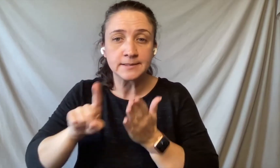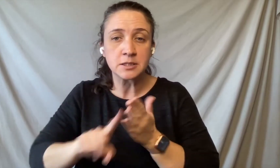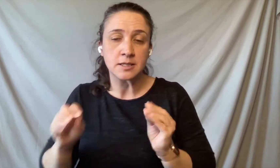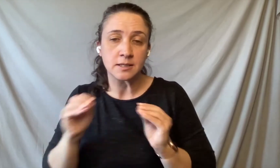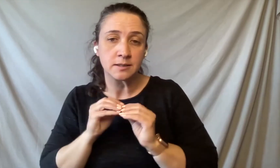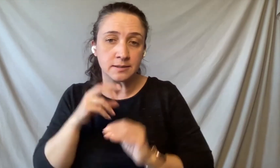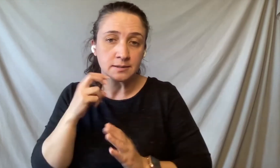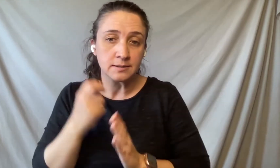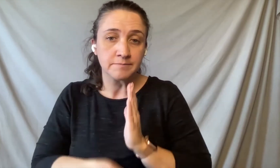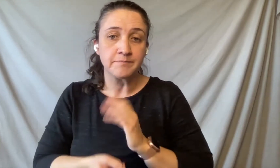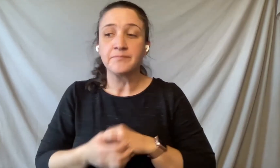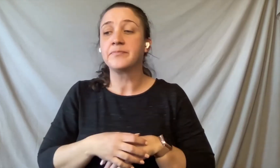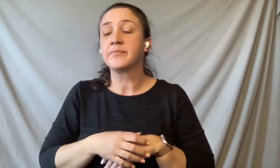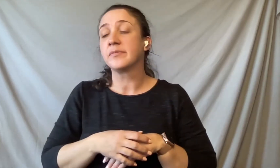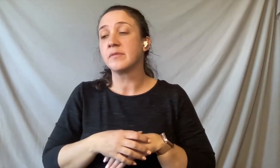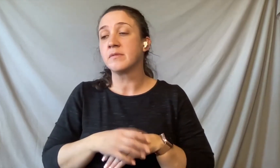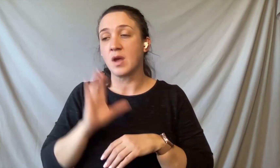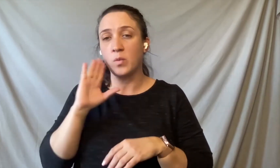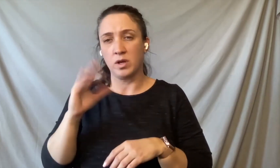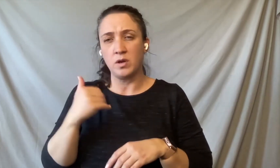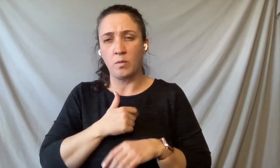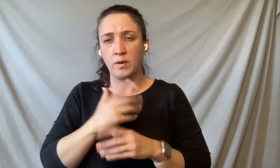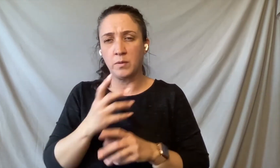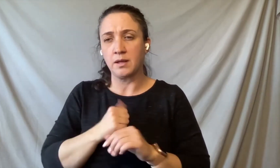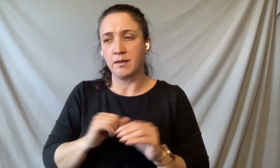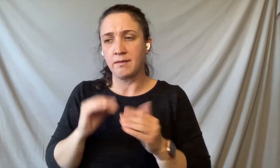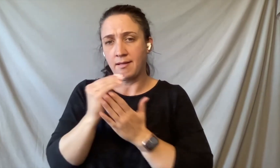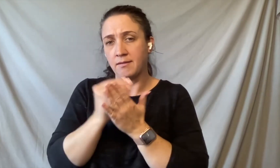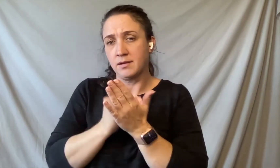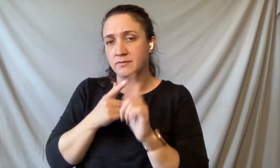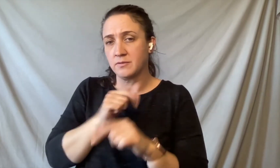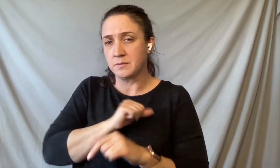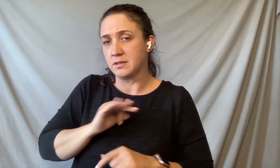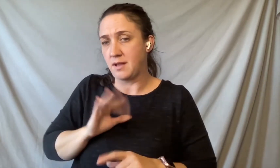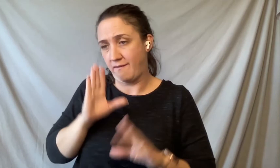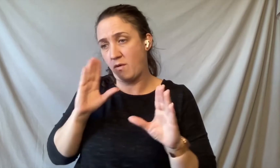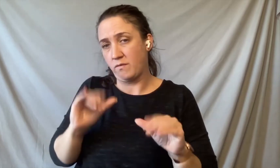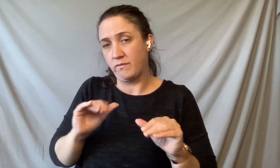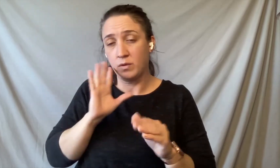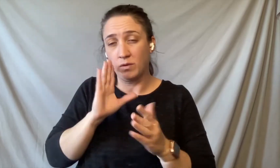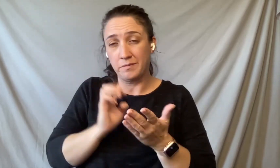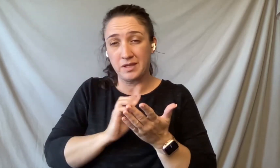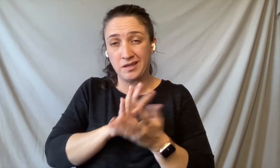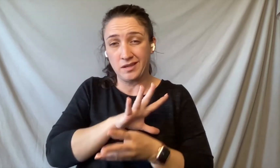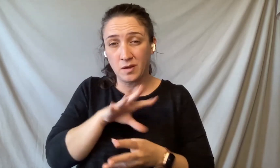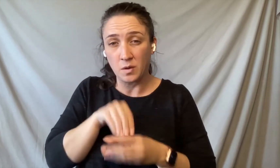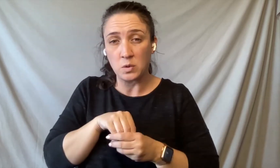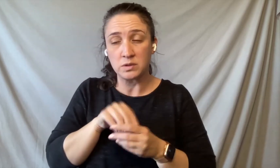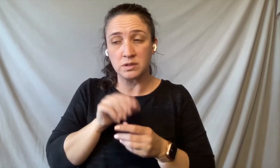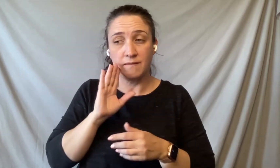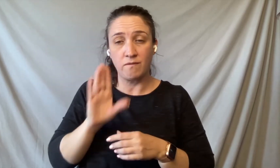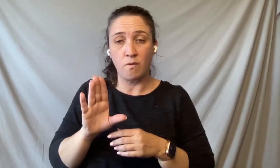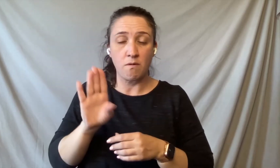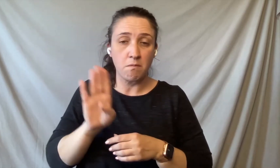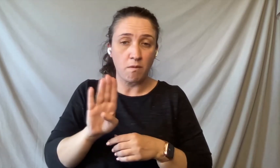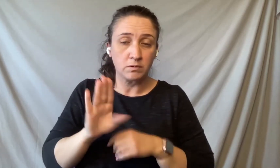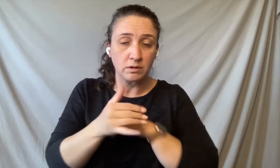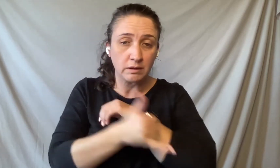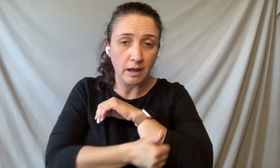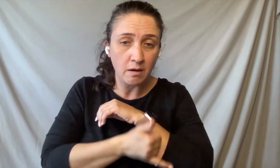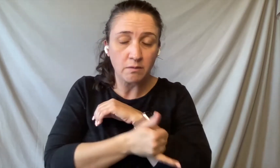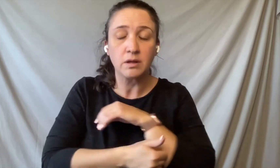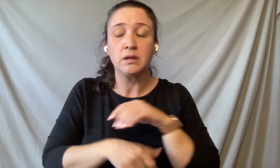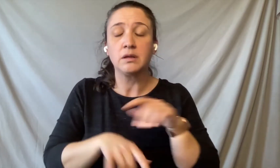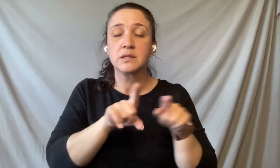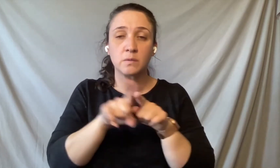list from staff that hopefully will be inclusive for Boulder County projects as well as some of the